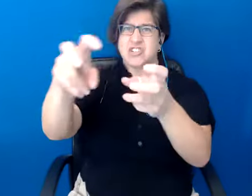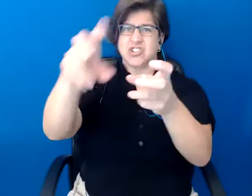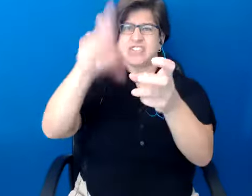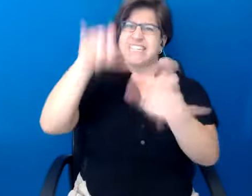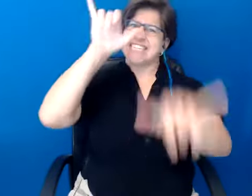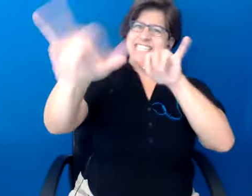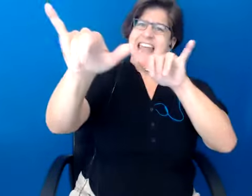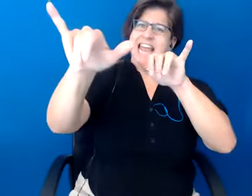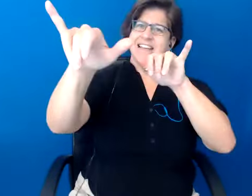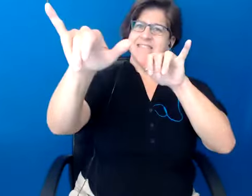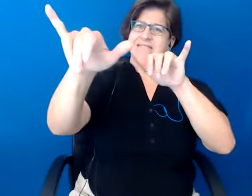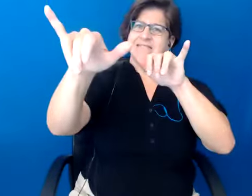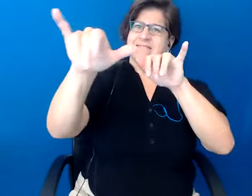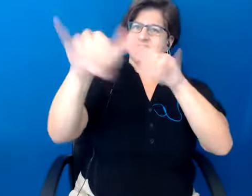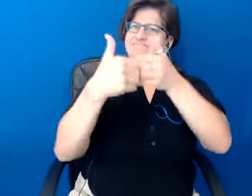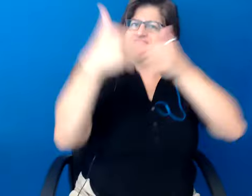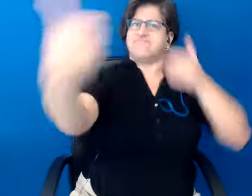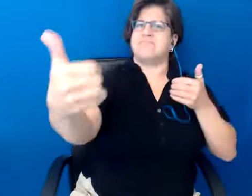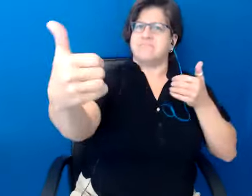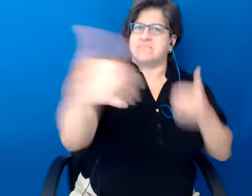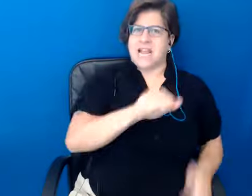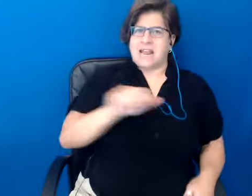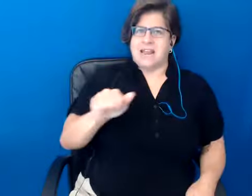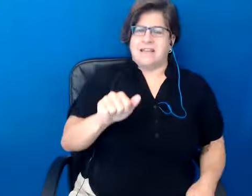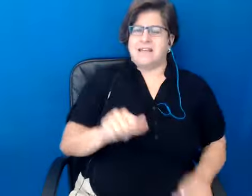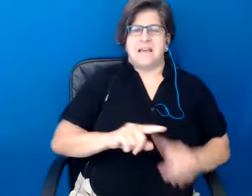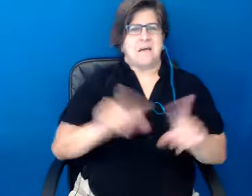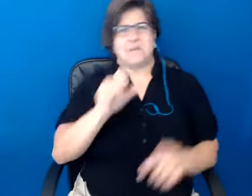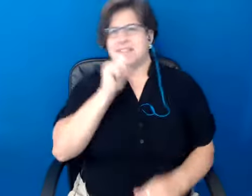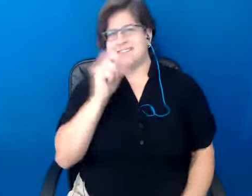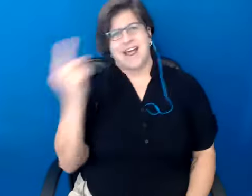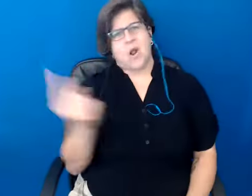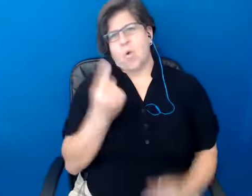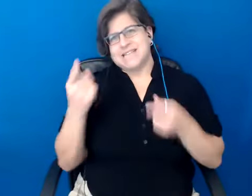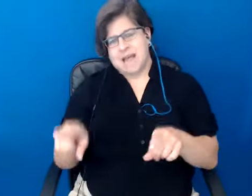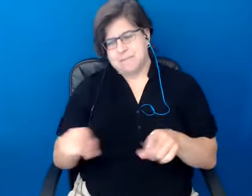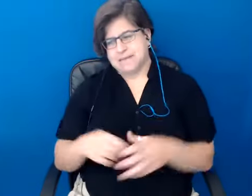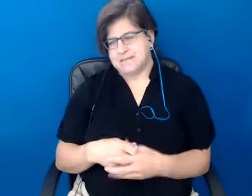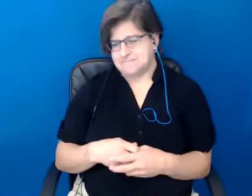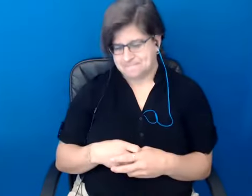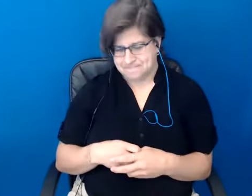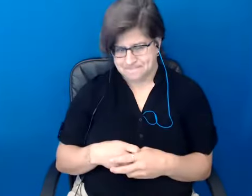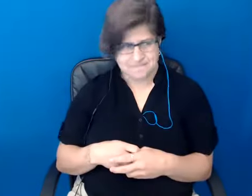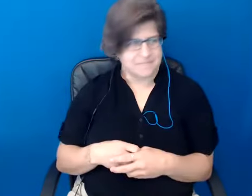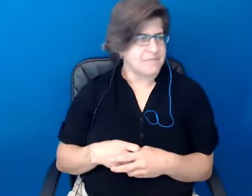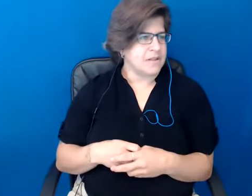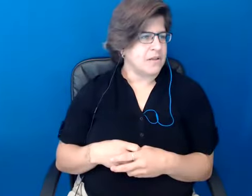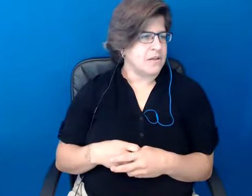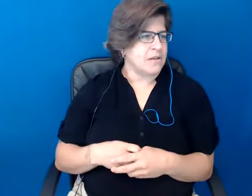it makes sense to me that outside issues should stay out of AA. And, but that isn't always